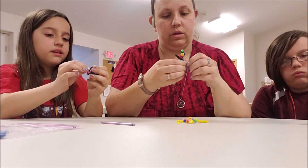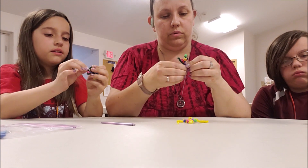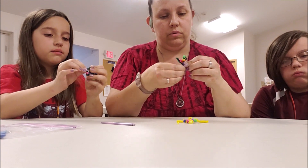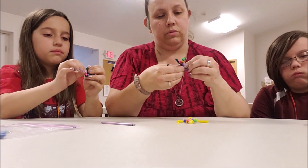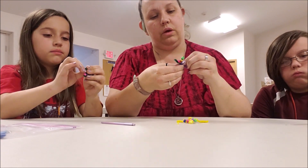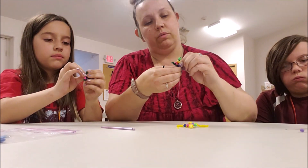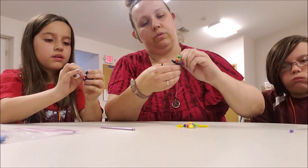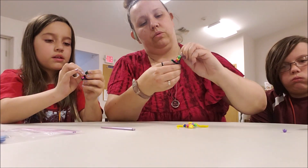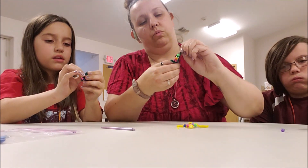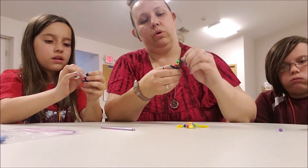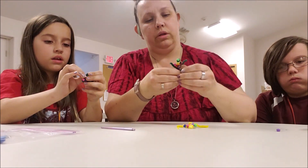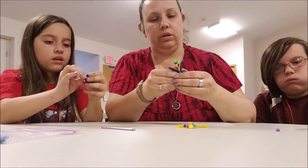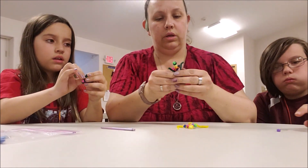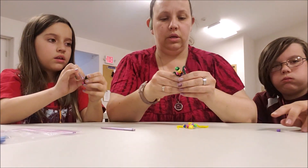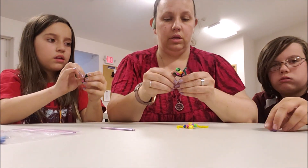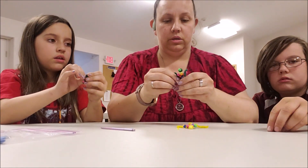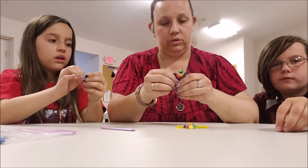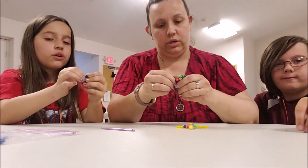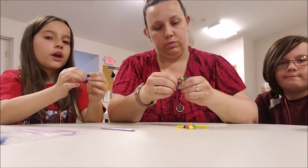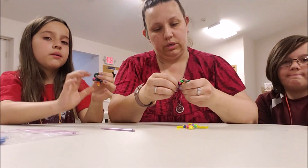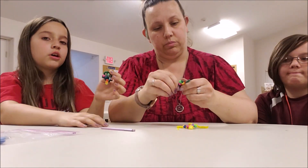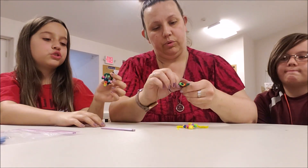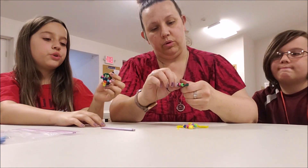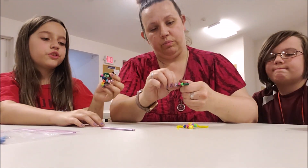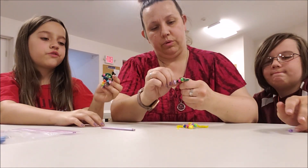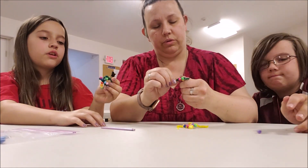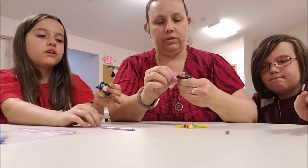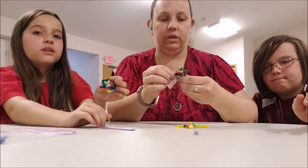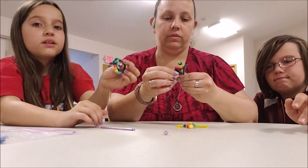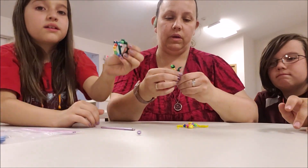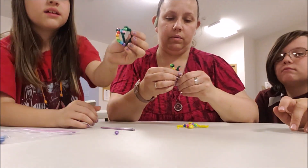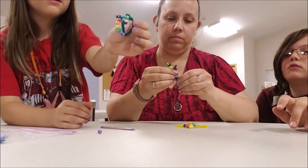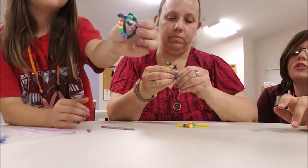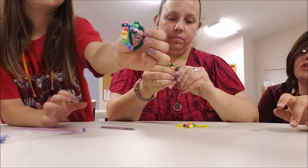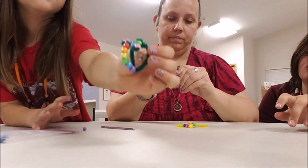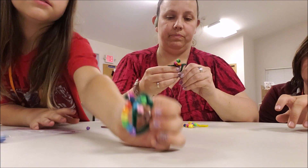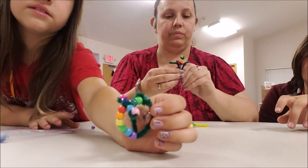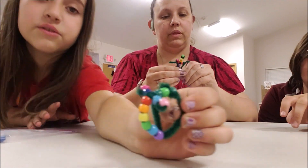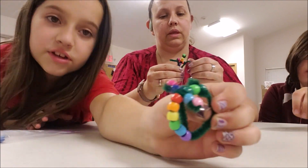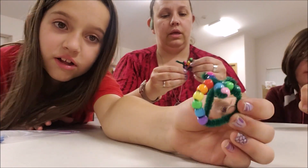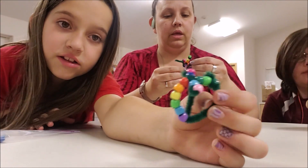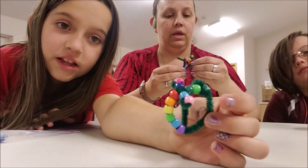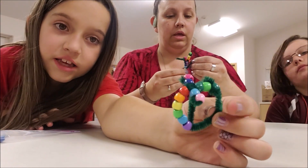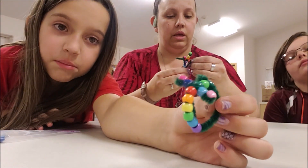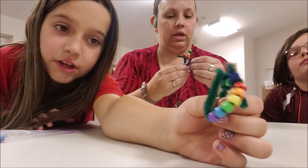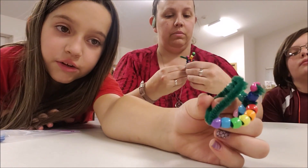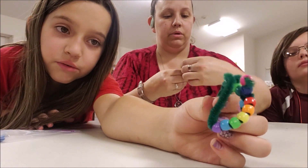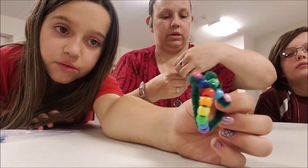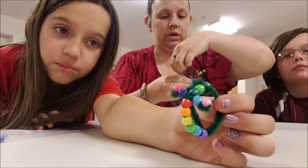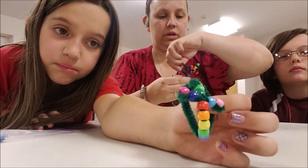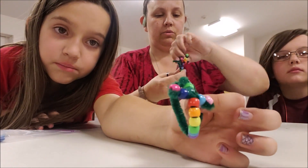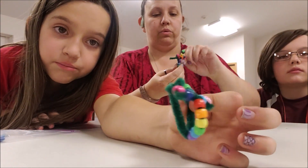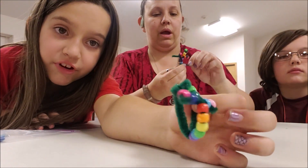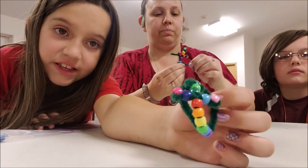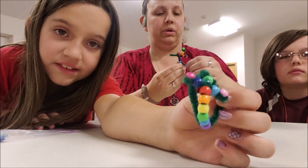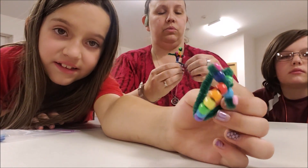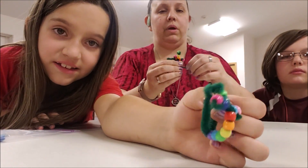got that one through 1. So now we can pull both of these up. Don't y'all like my new? I'm gonna kind of wrap it